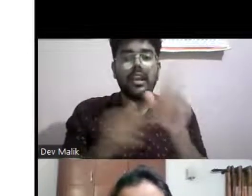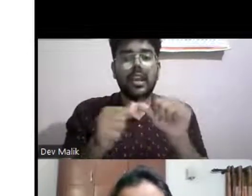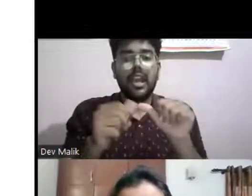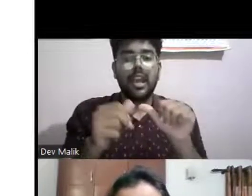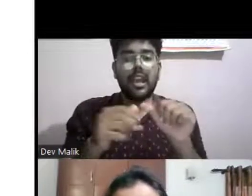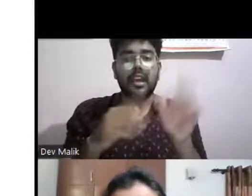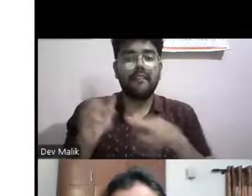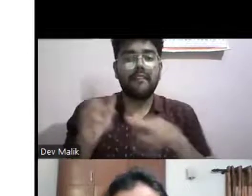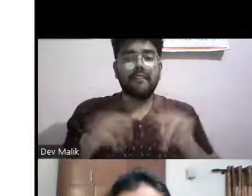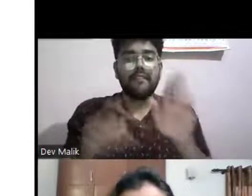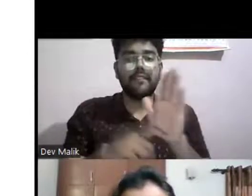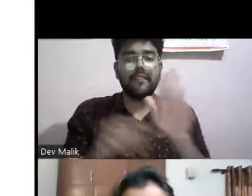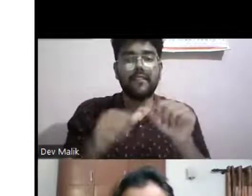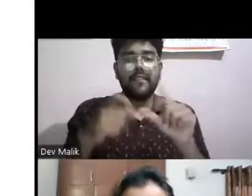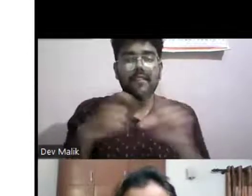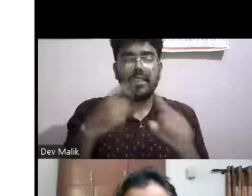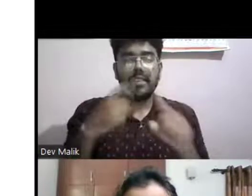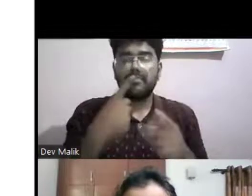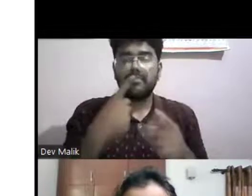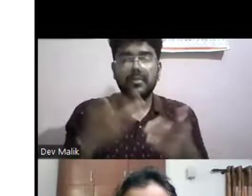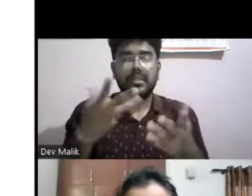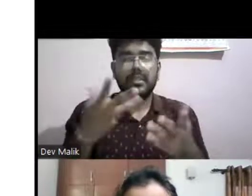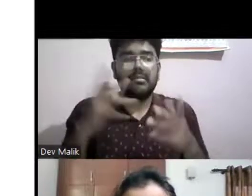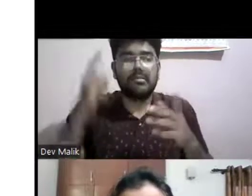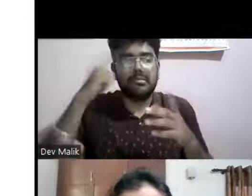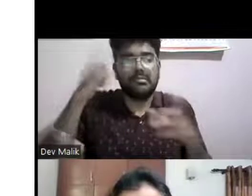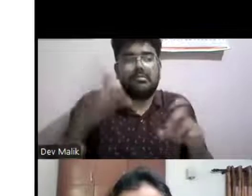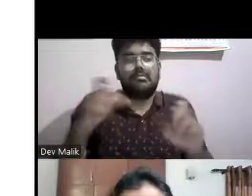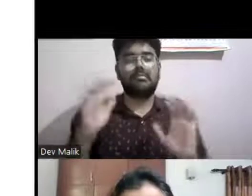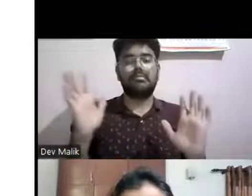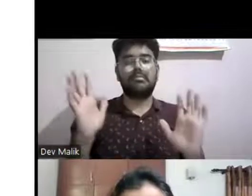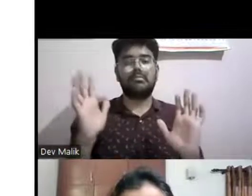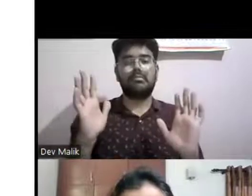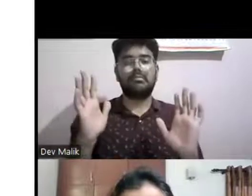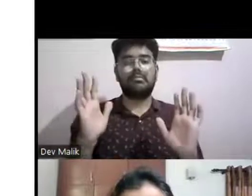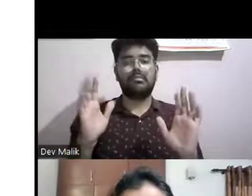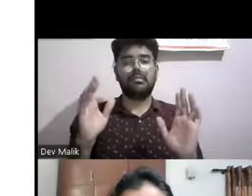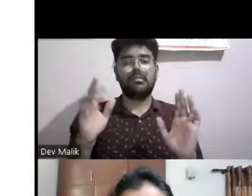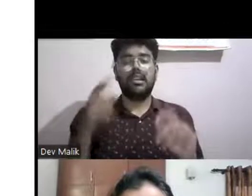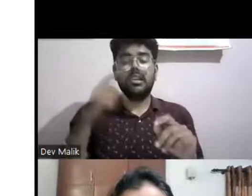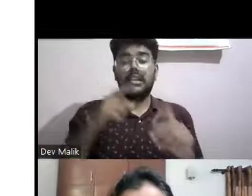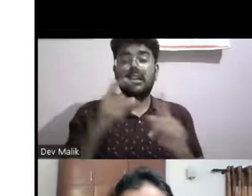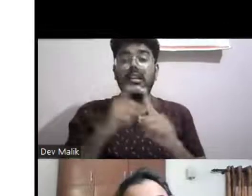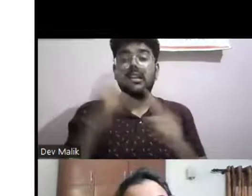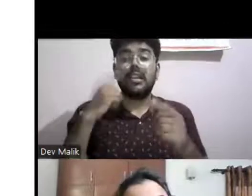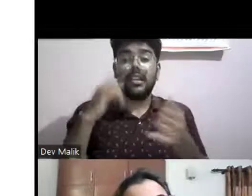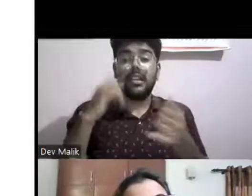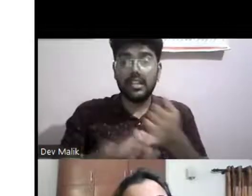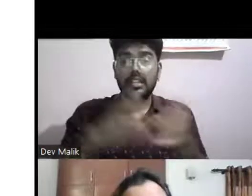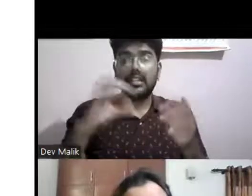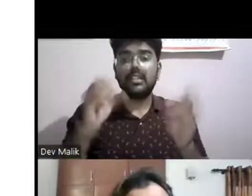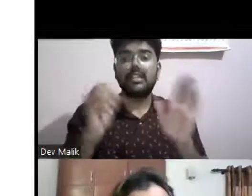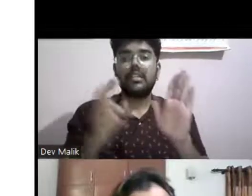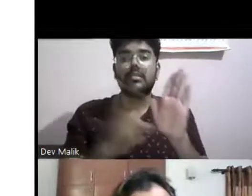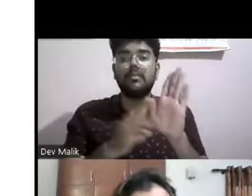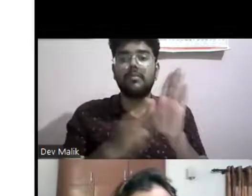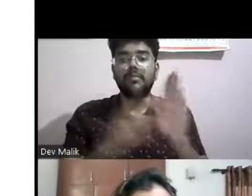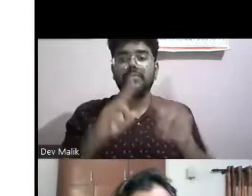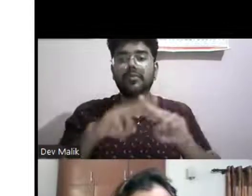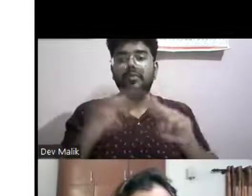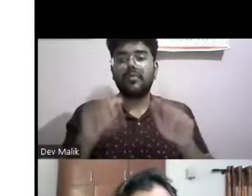said that there is some sort of discomfort. Now, to name that discomfort, it's called the primal scene of